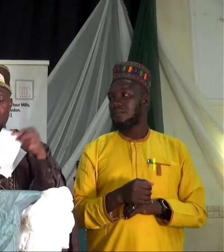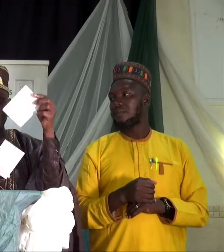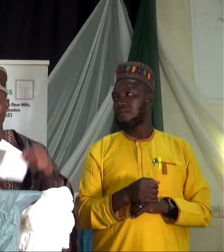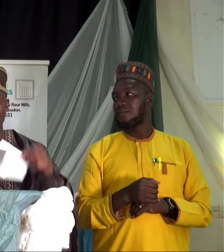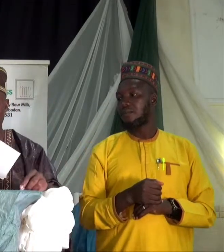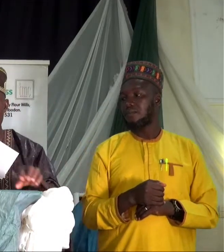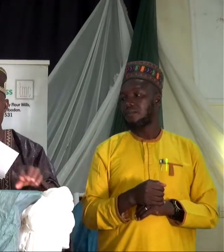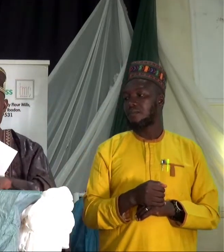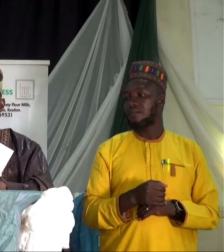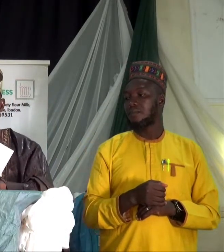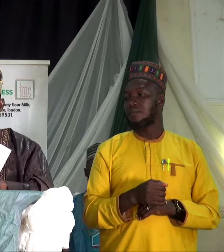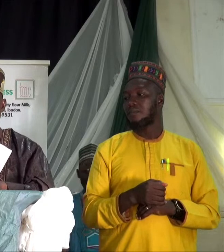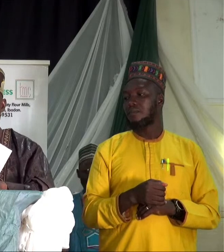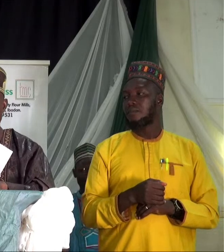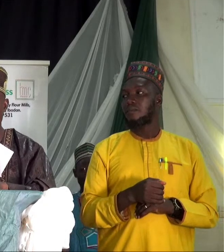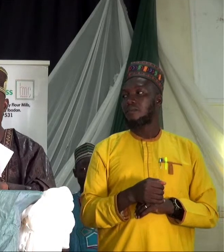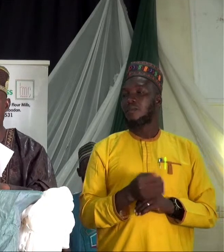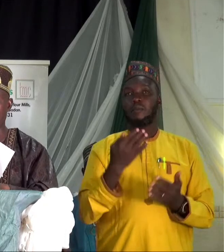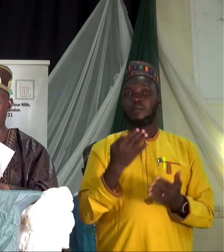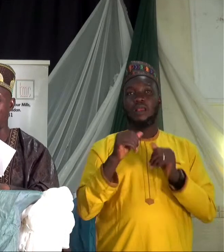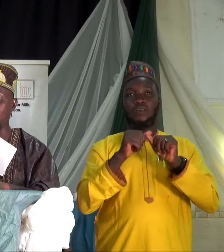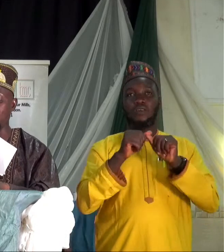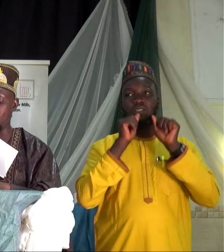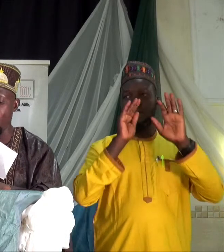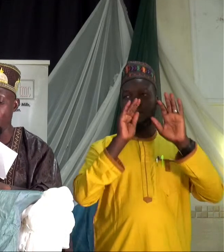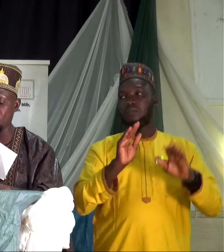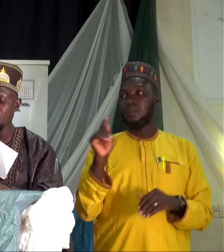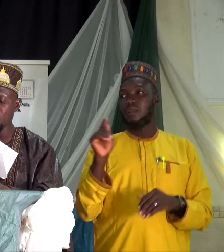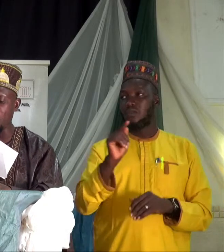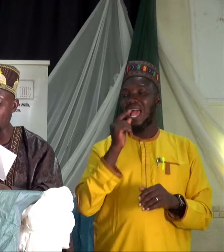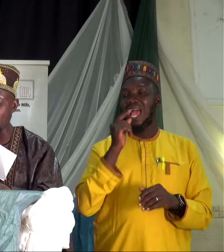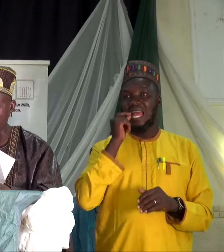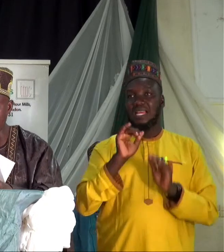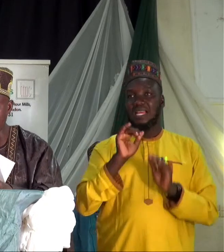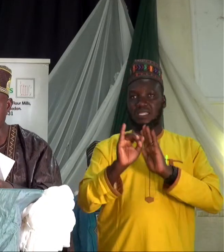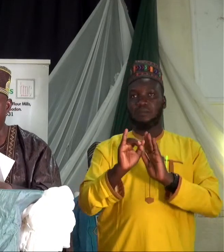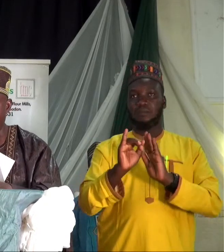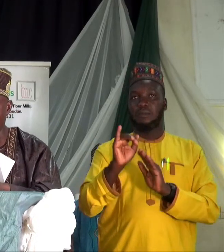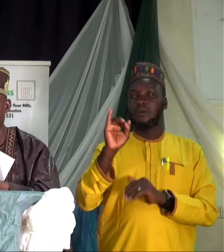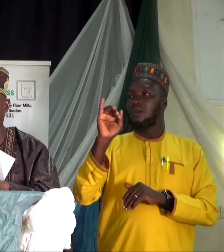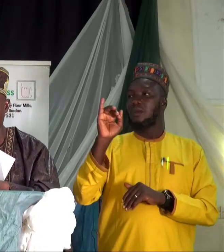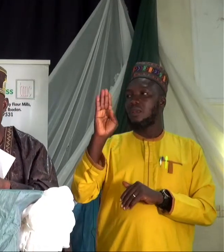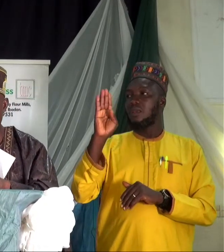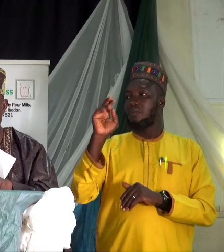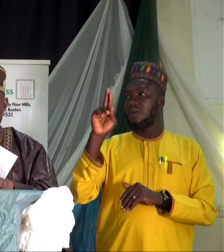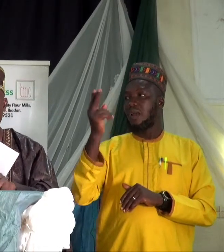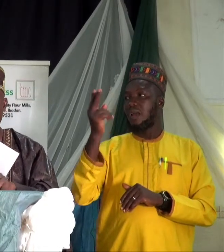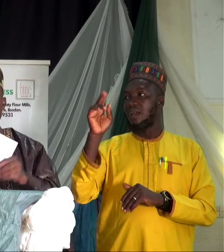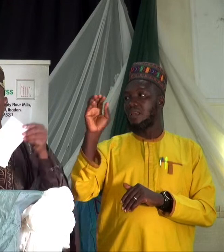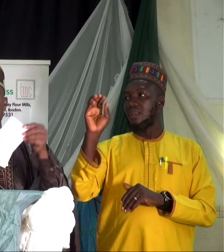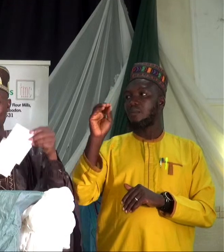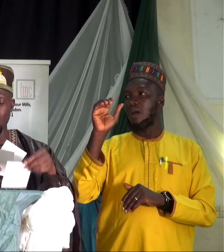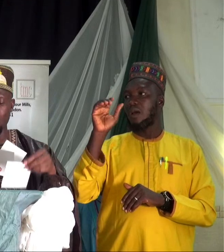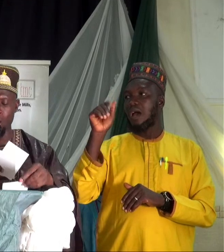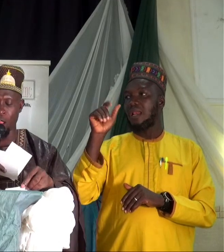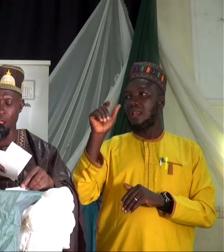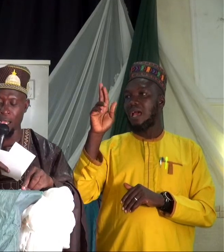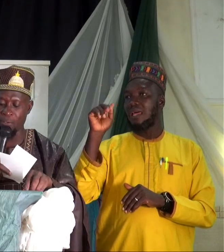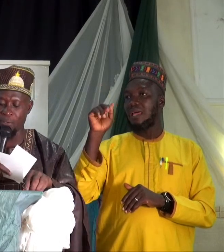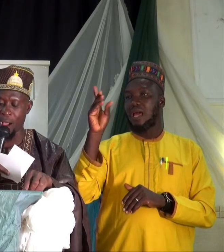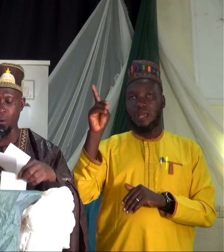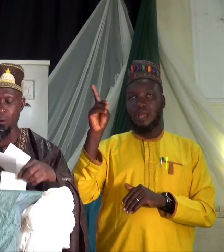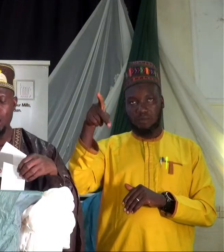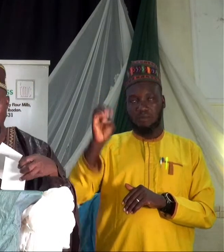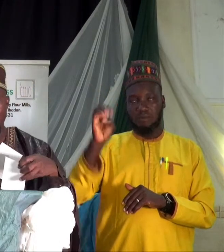Baje Lai Lai Aleku Olamaje Wa Ni Se Fun Alhaji Imam Ibrahim Alarape Imam Oja Sango Olamaje Pe Fun